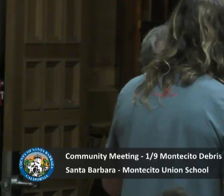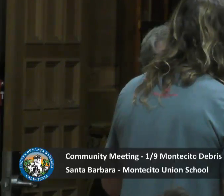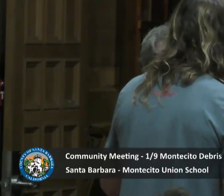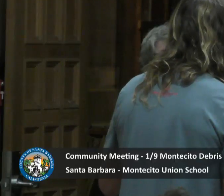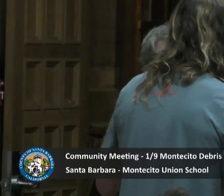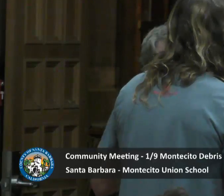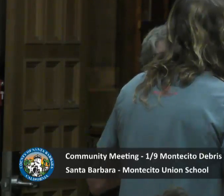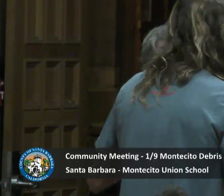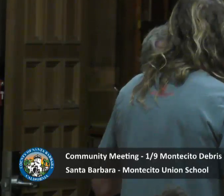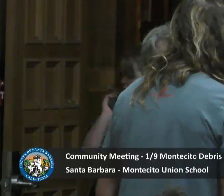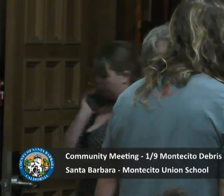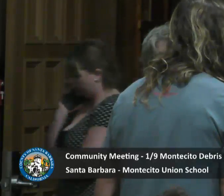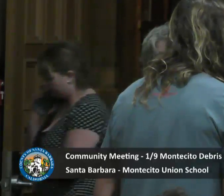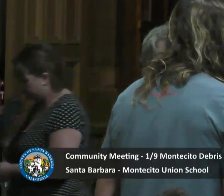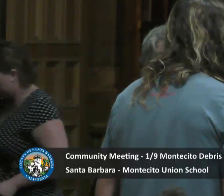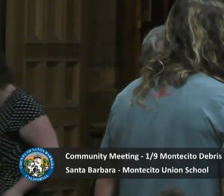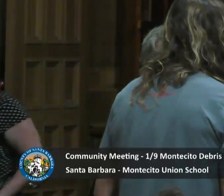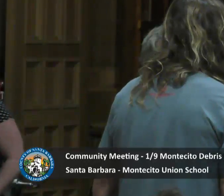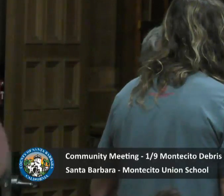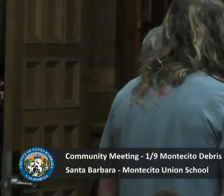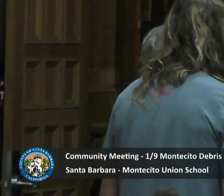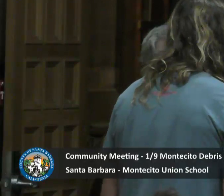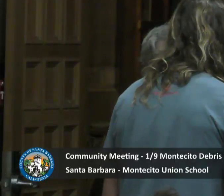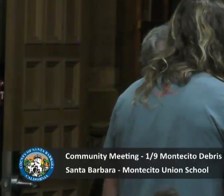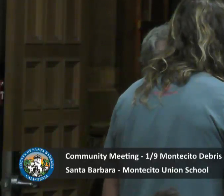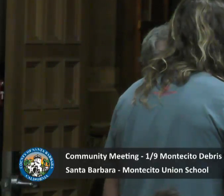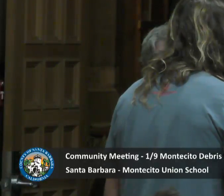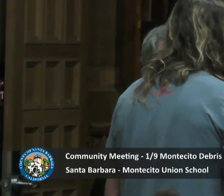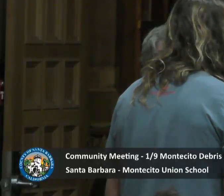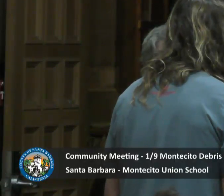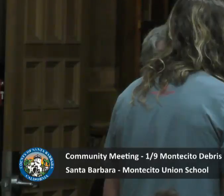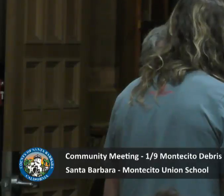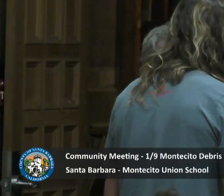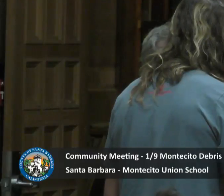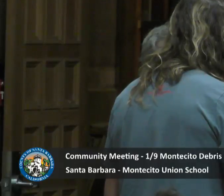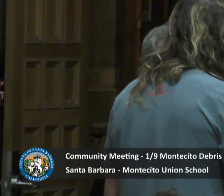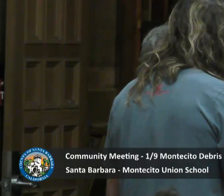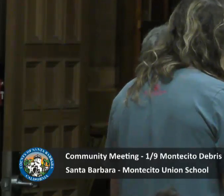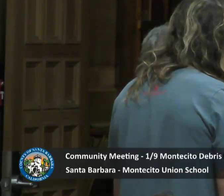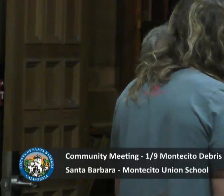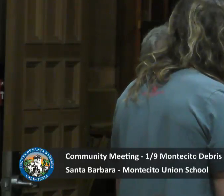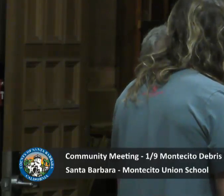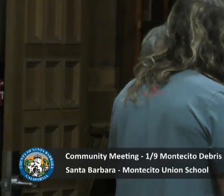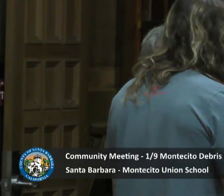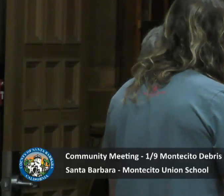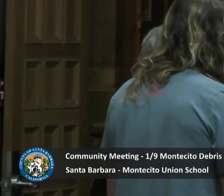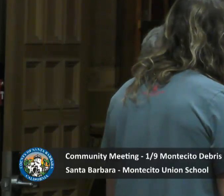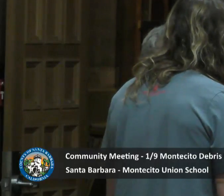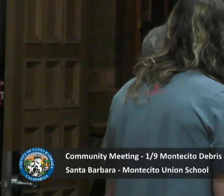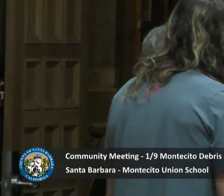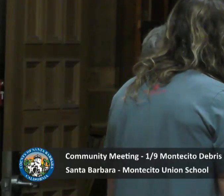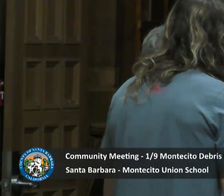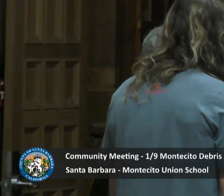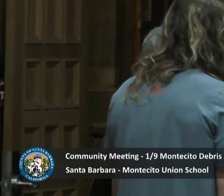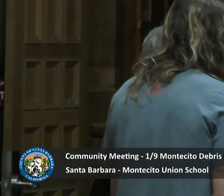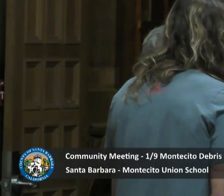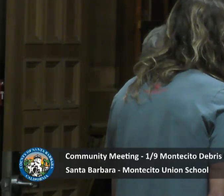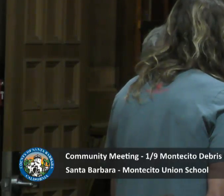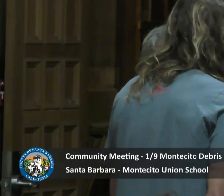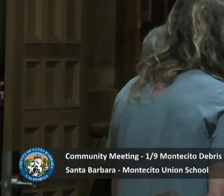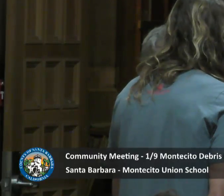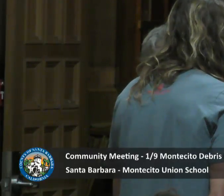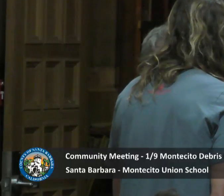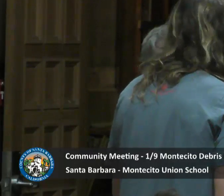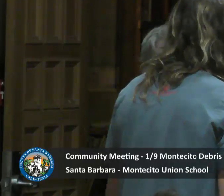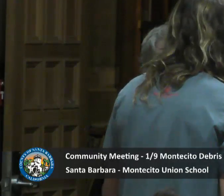here. 10 minutes later, another crew shows up doing the same thing, investigating the creek. Told them,